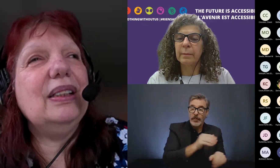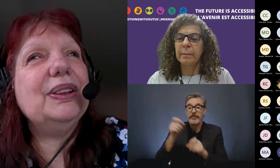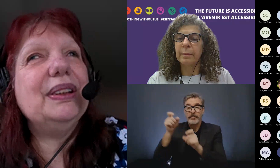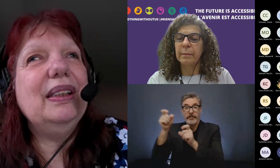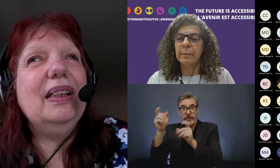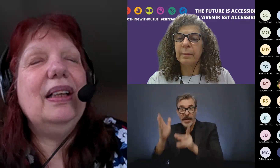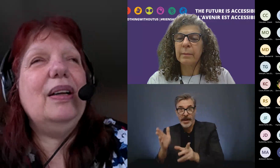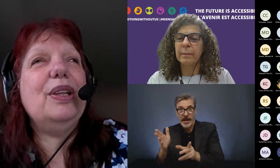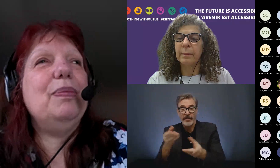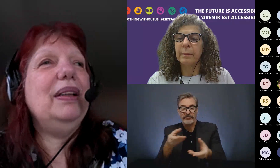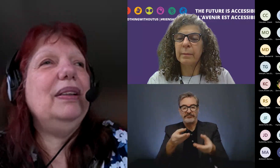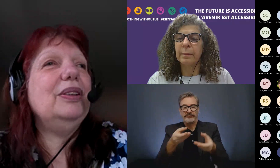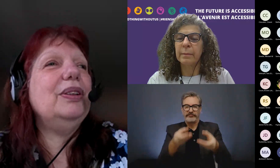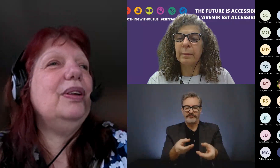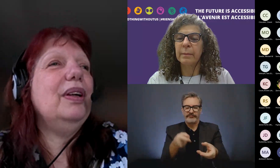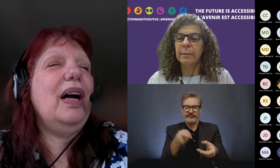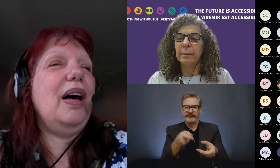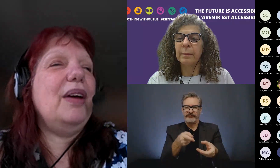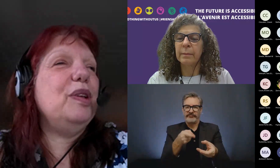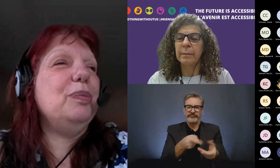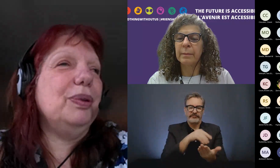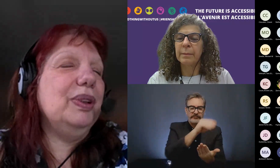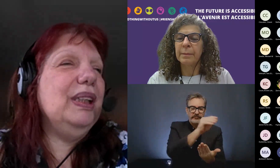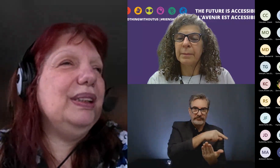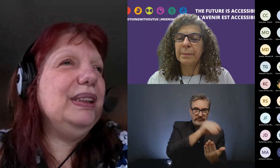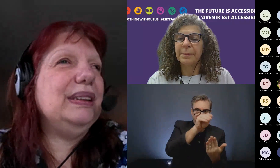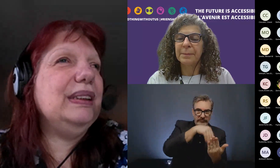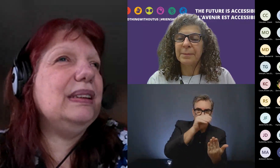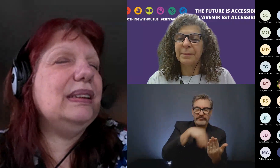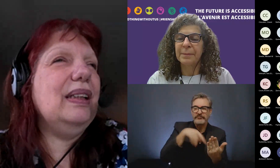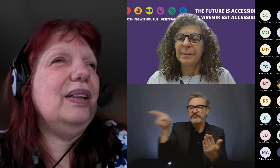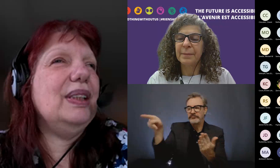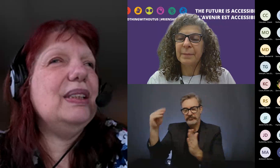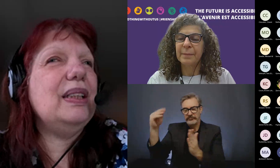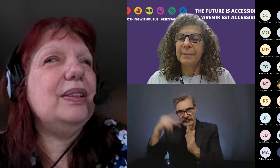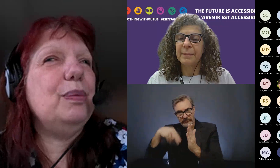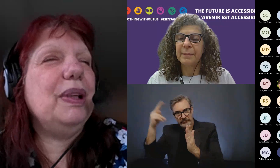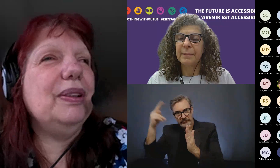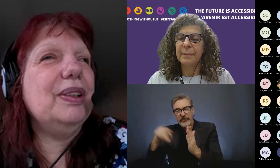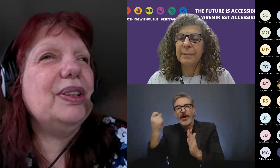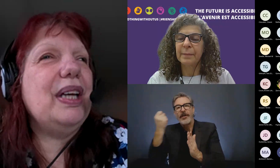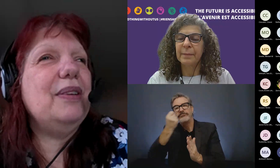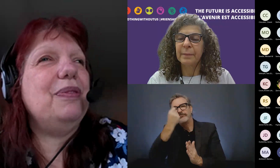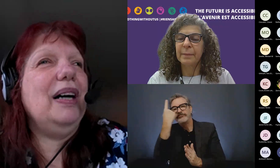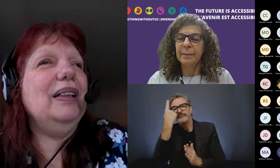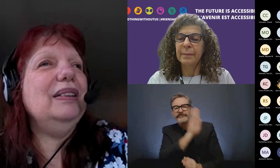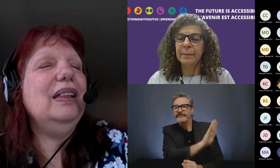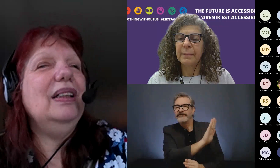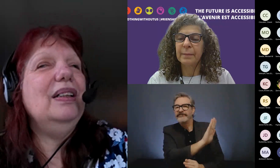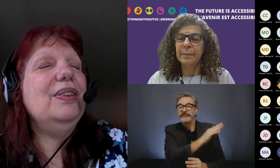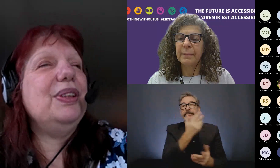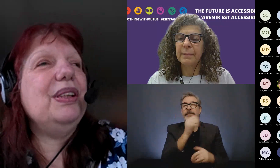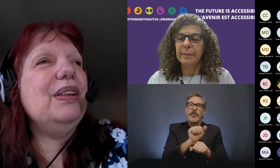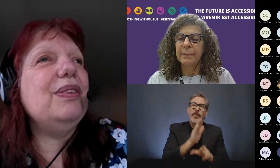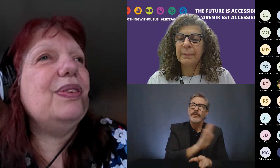It tells the manager, as an employee, these are the barriers I